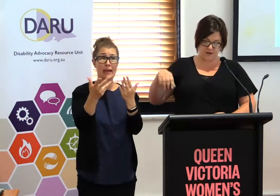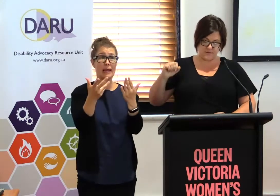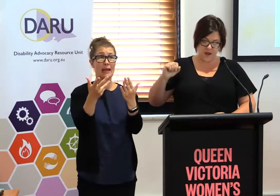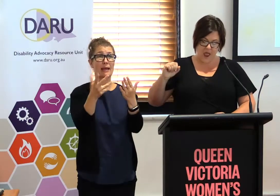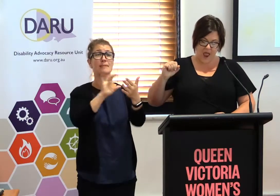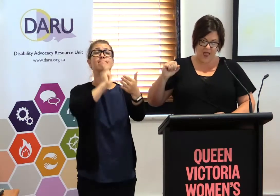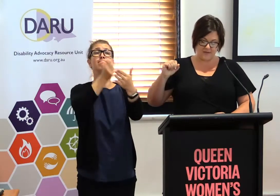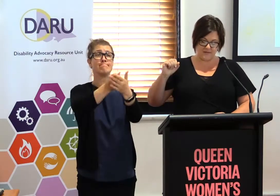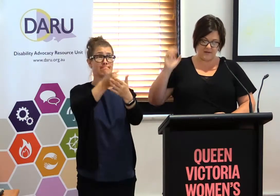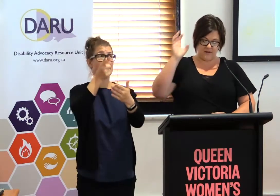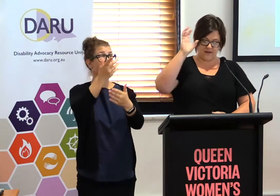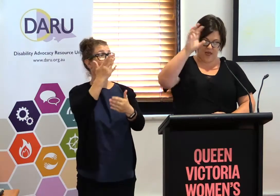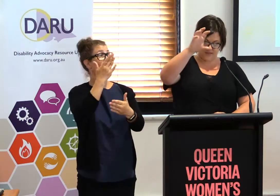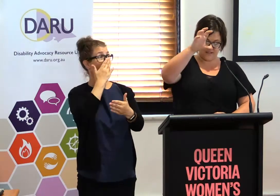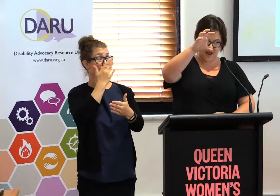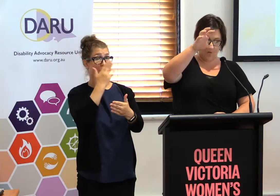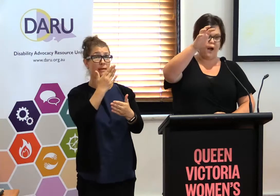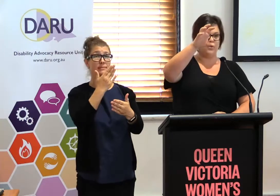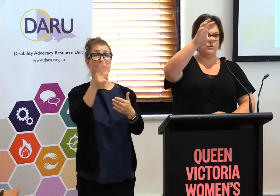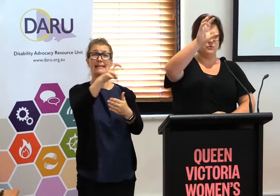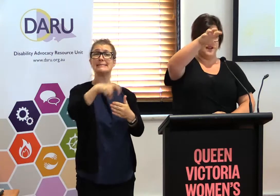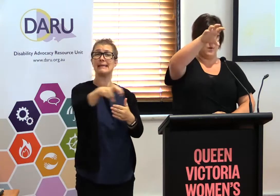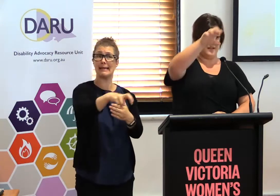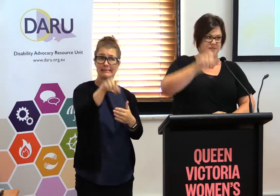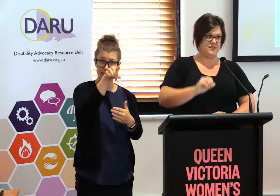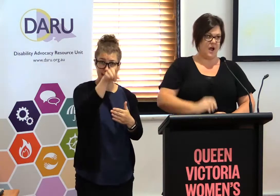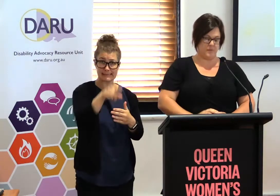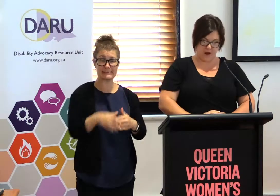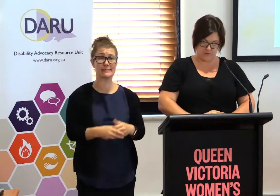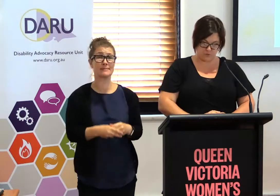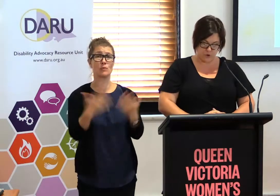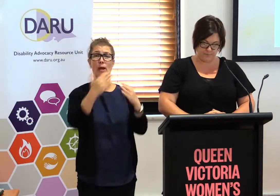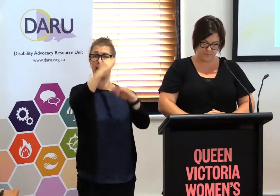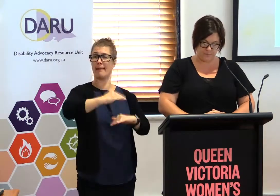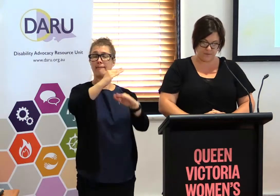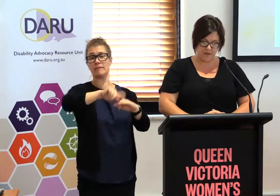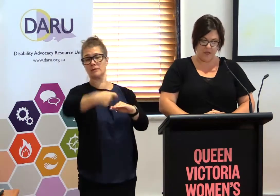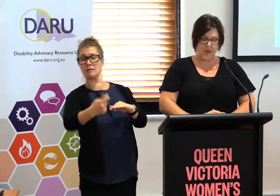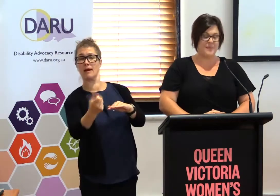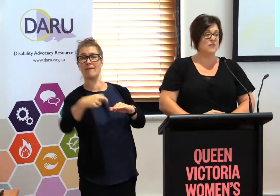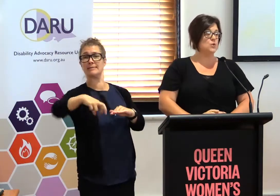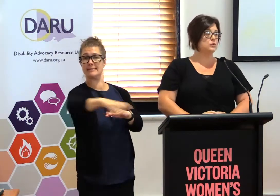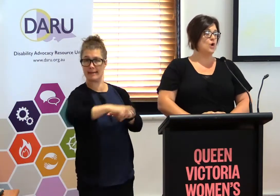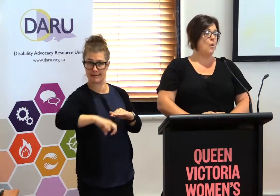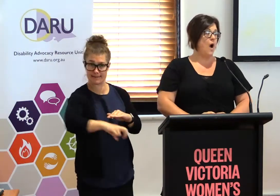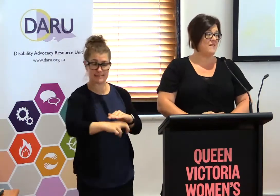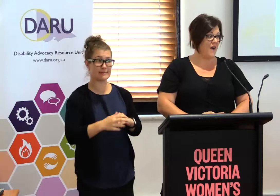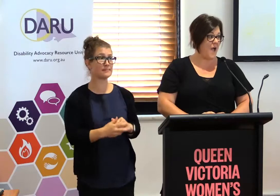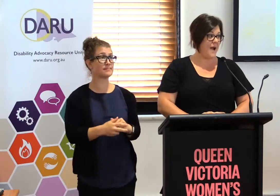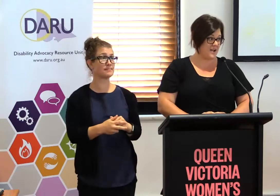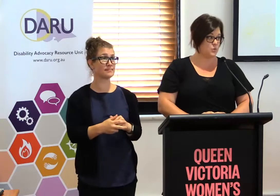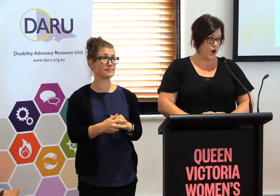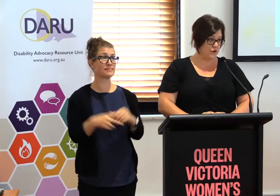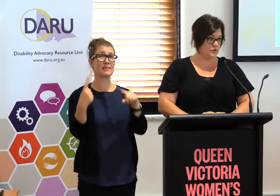the front and at the stairwell near where the lifts are at the back of the room. There is also a